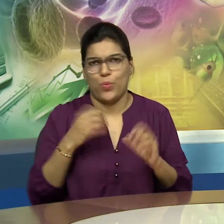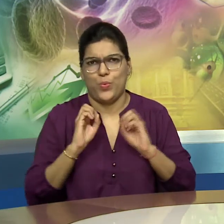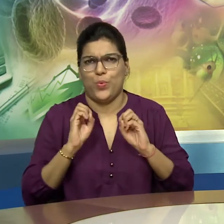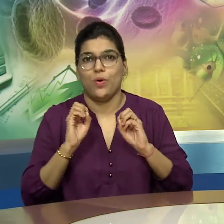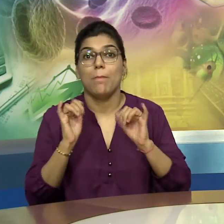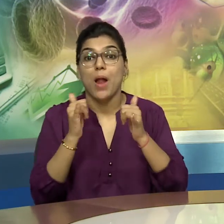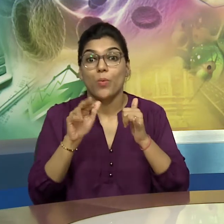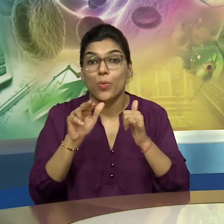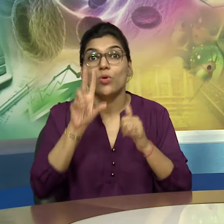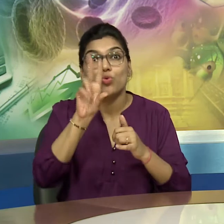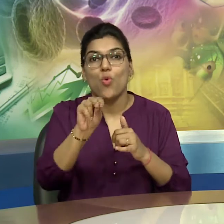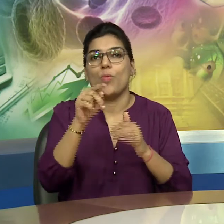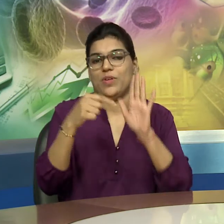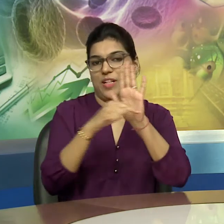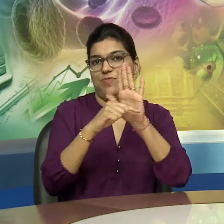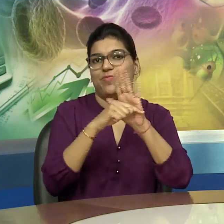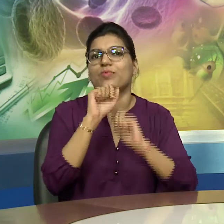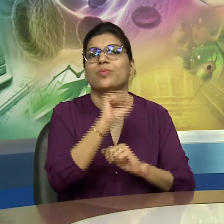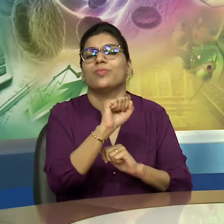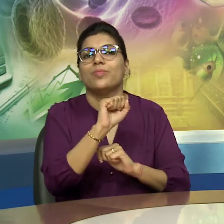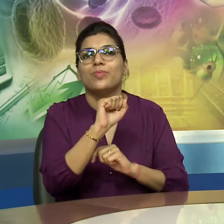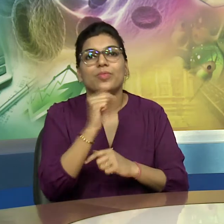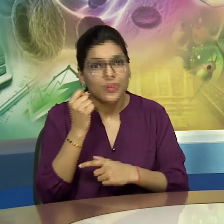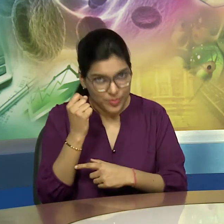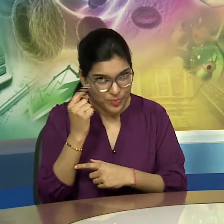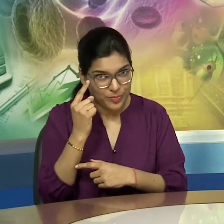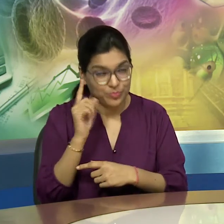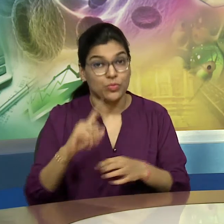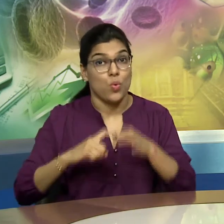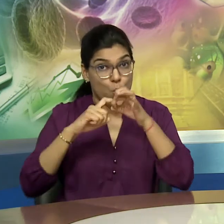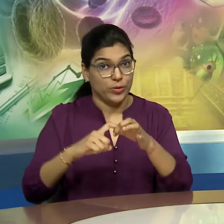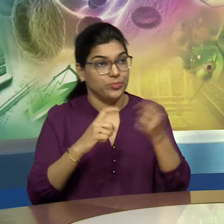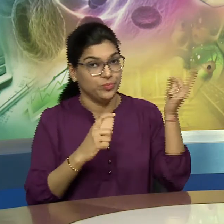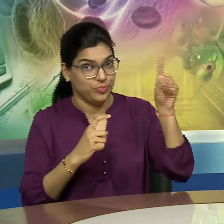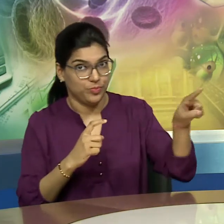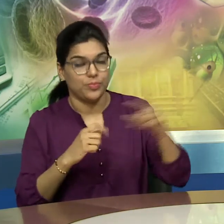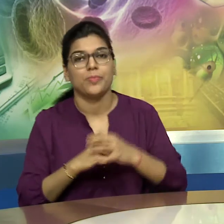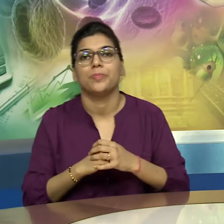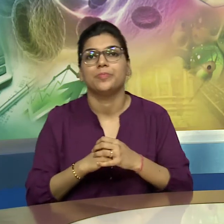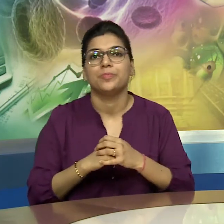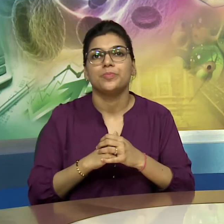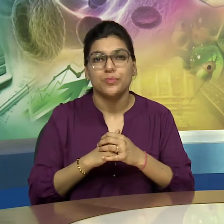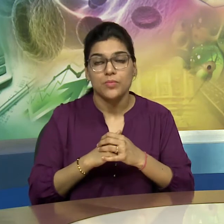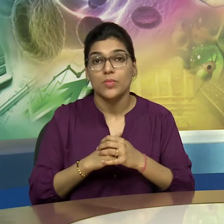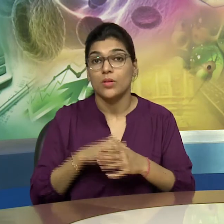If you try to understand that statement, we are talking that last night we did not play. So, it will be